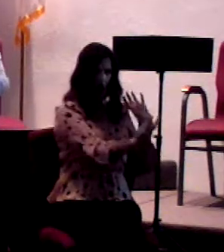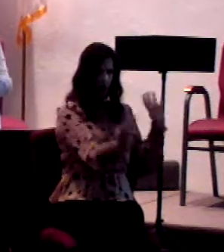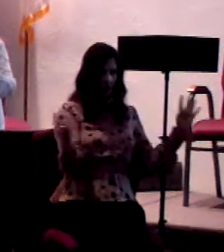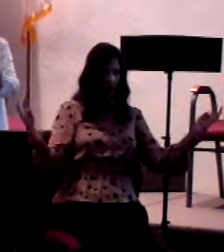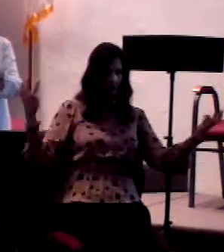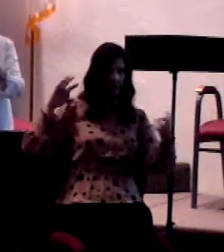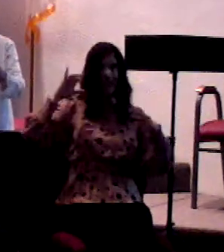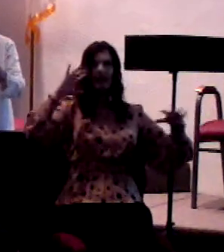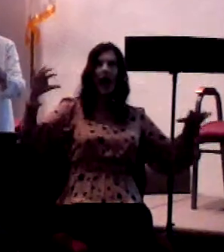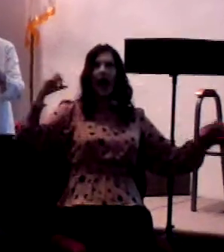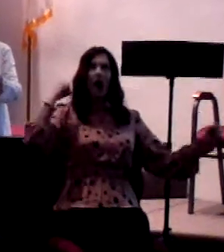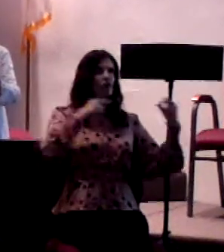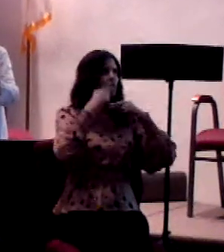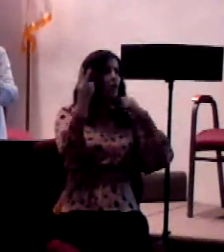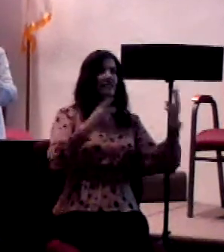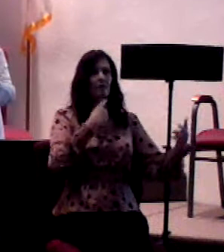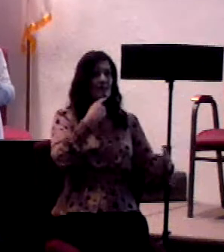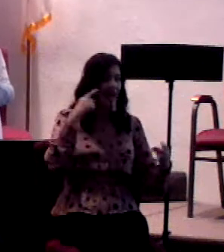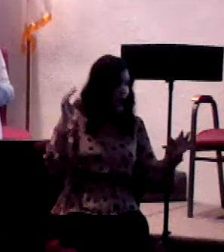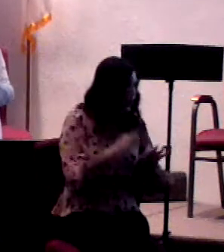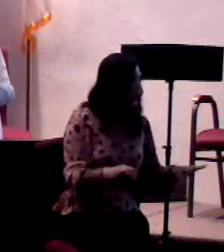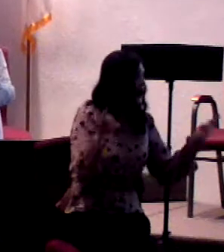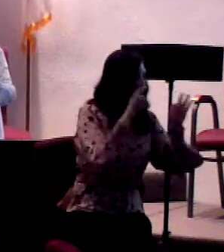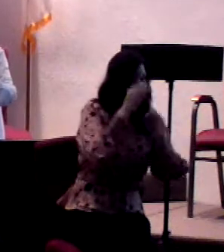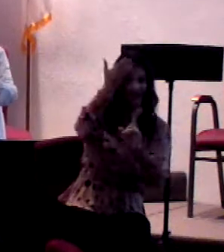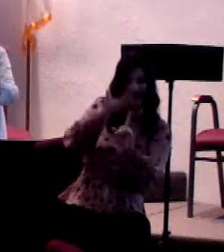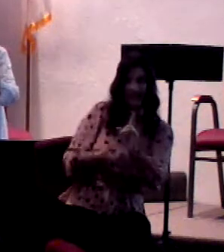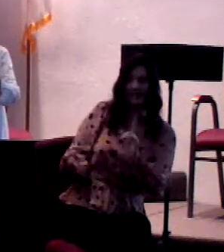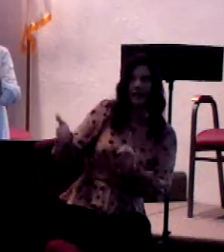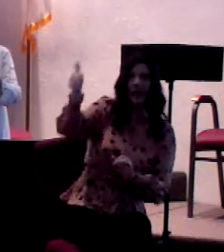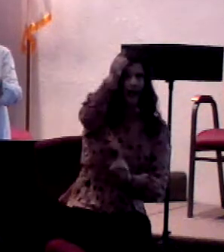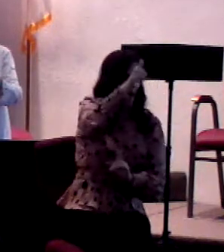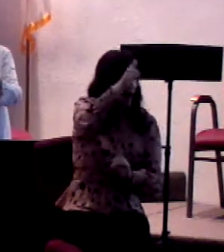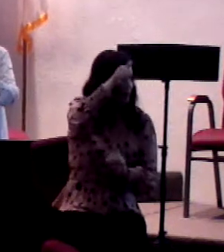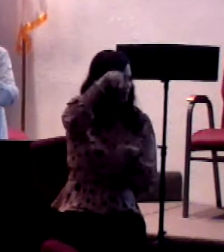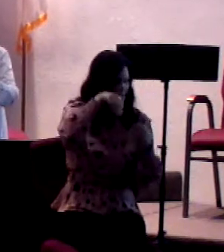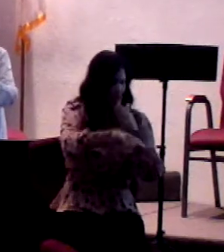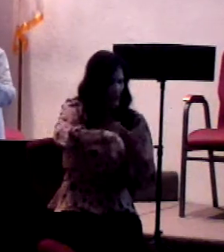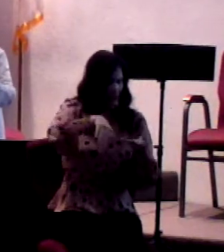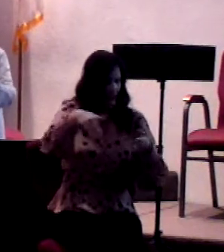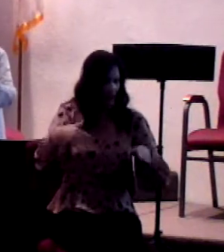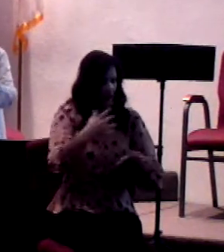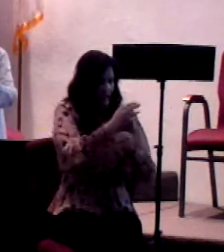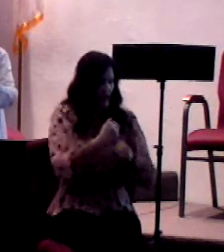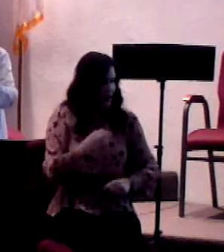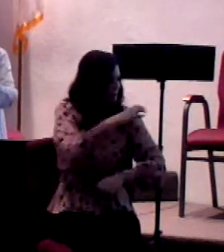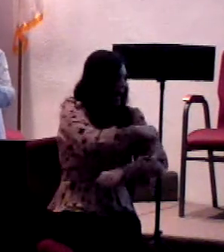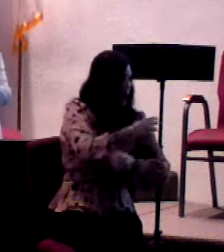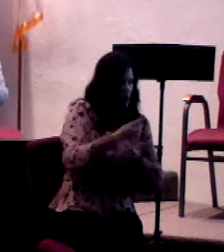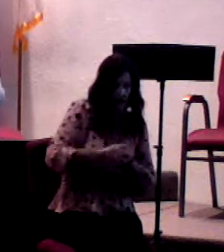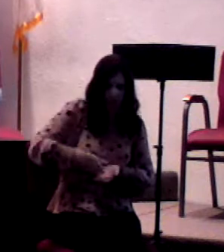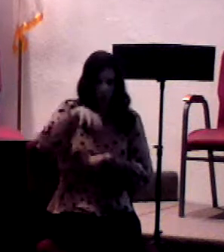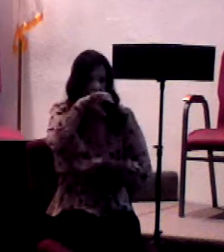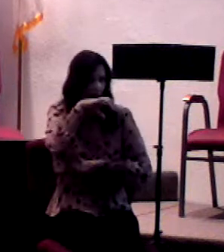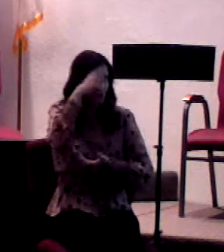loud voice they were saying, Worthy is the Lamb who was slain to receive power and wealth and wisdom